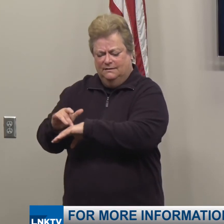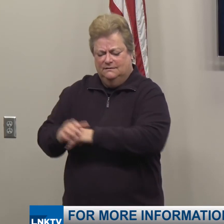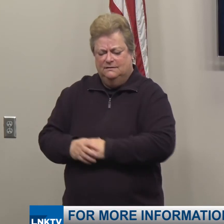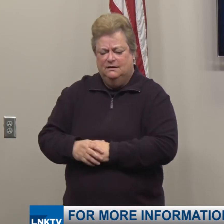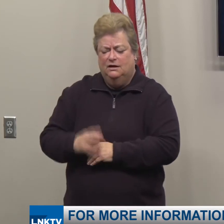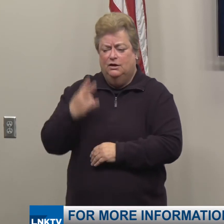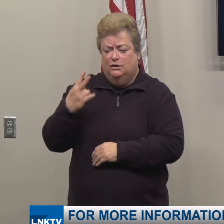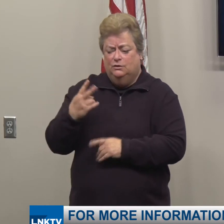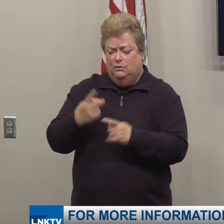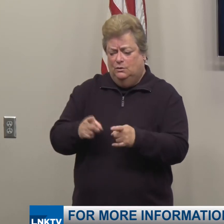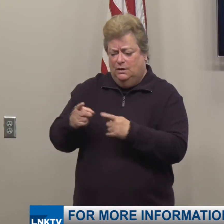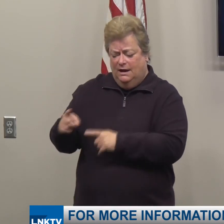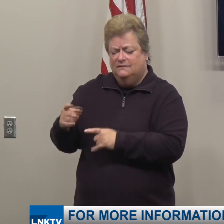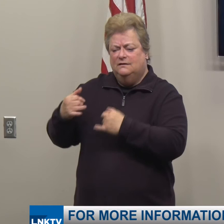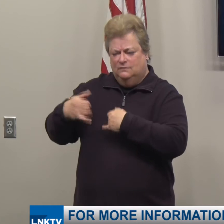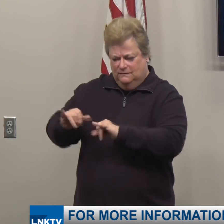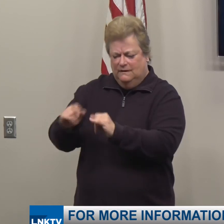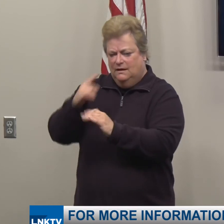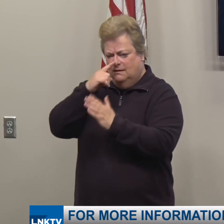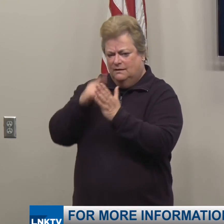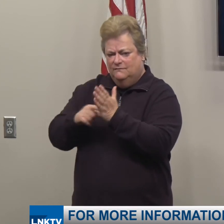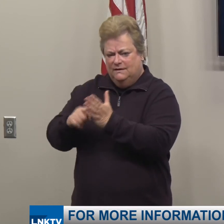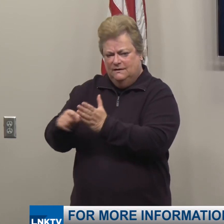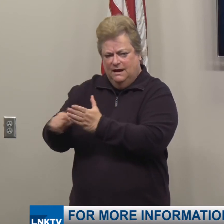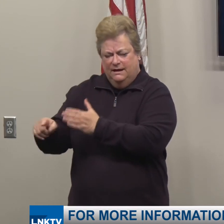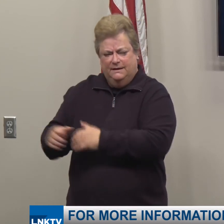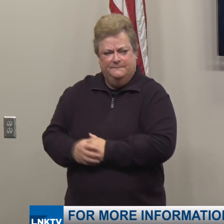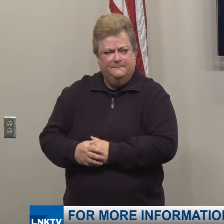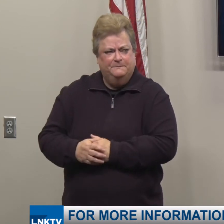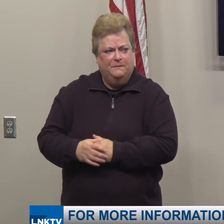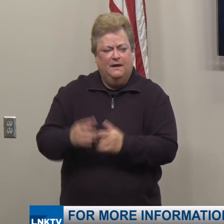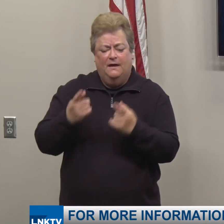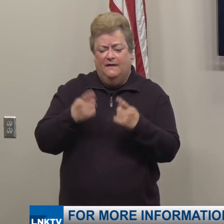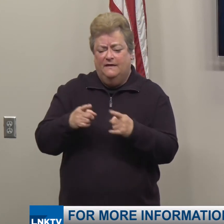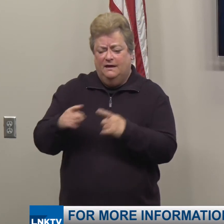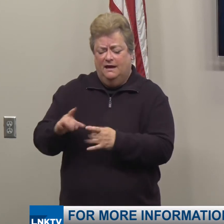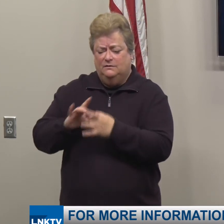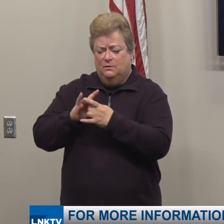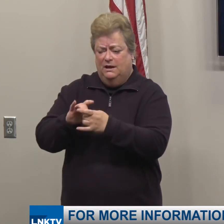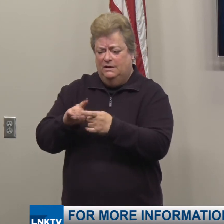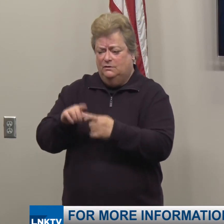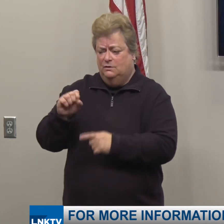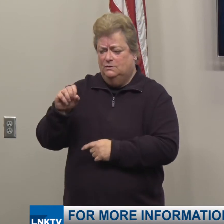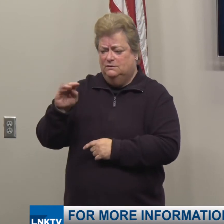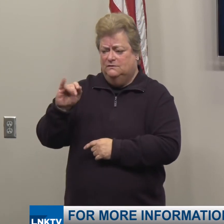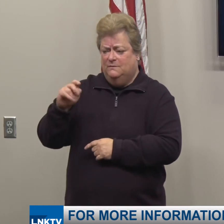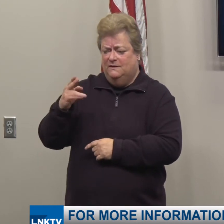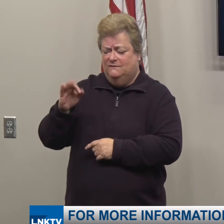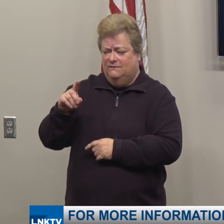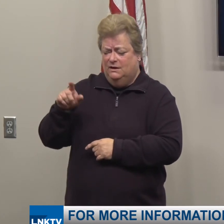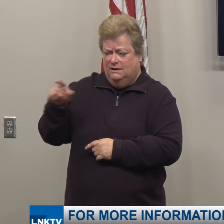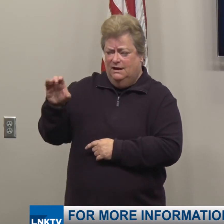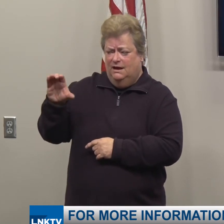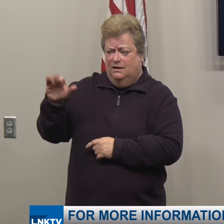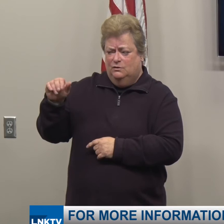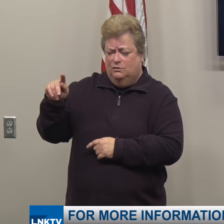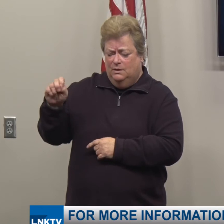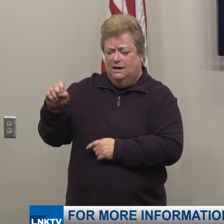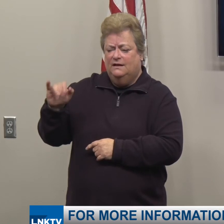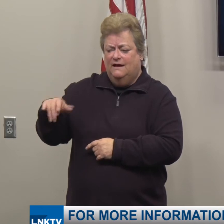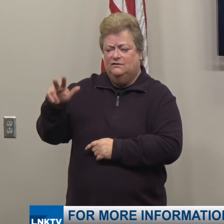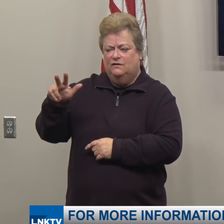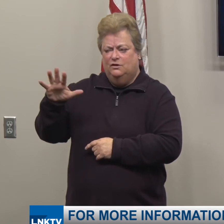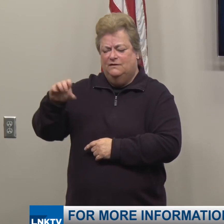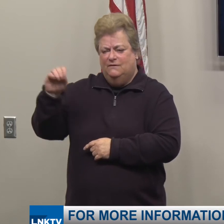2 cases are still being investigated. The cases related to the Smithfield plant in Crete represent 35%